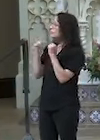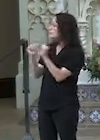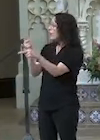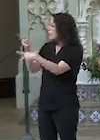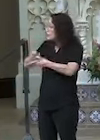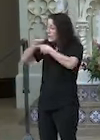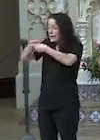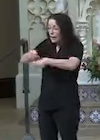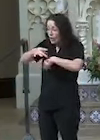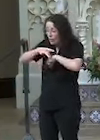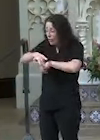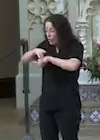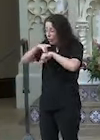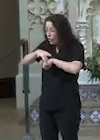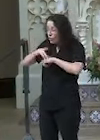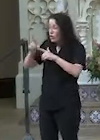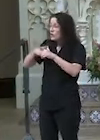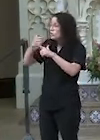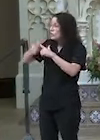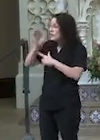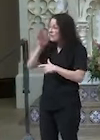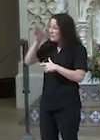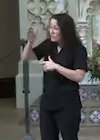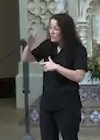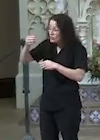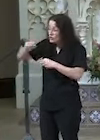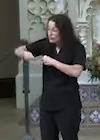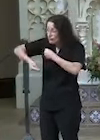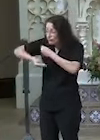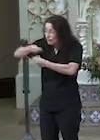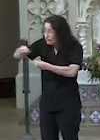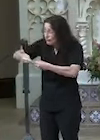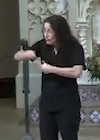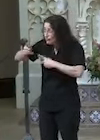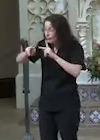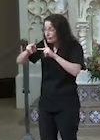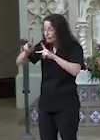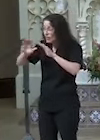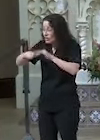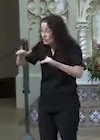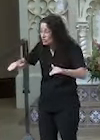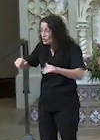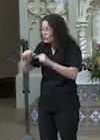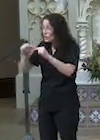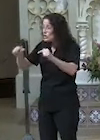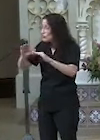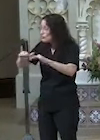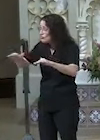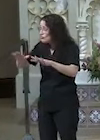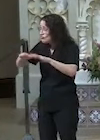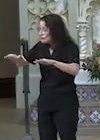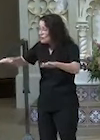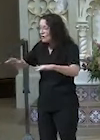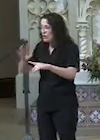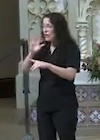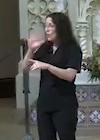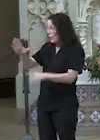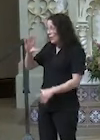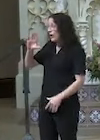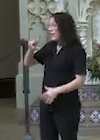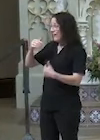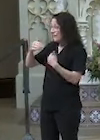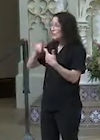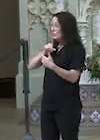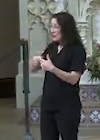Mother Earth so that the generations behind to come after us will have a common